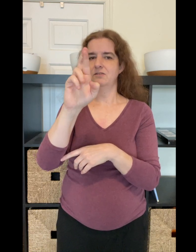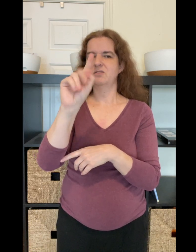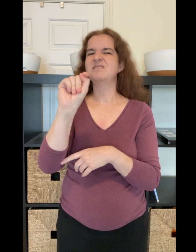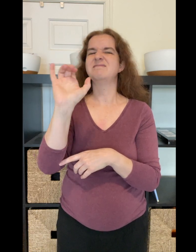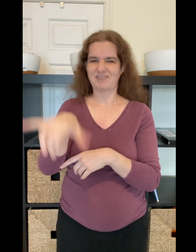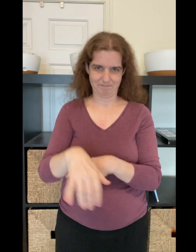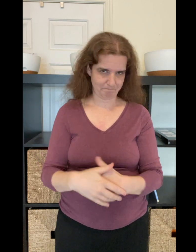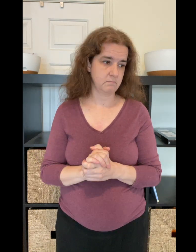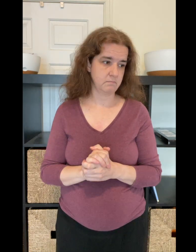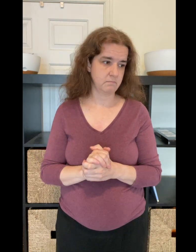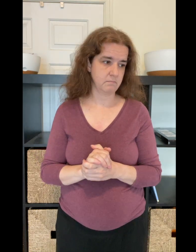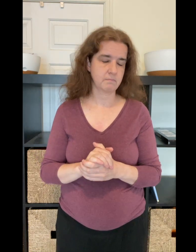desert.